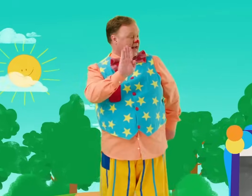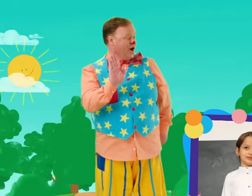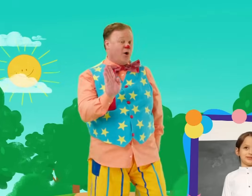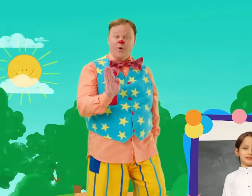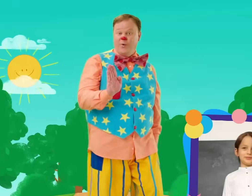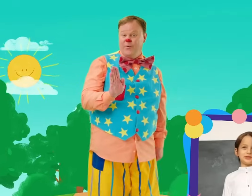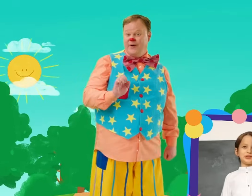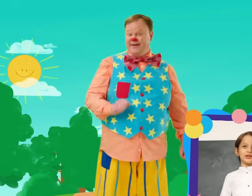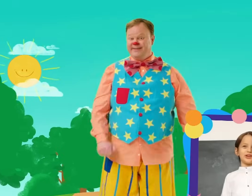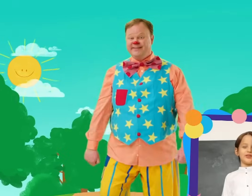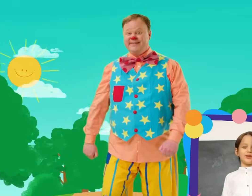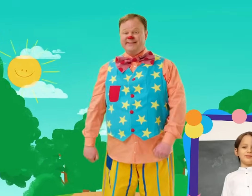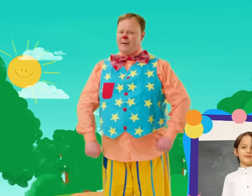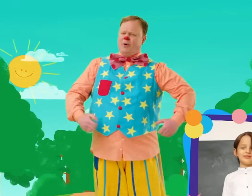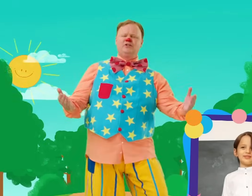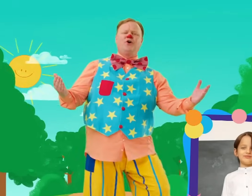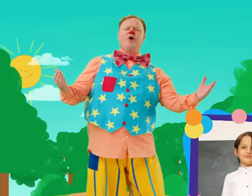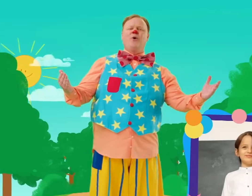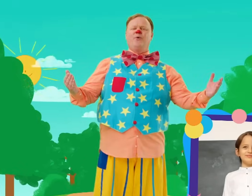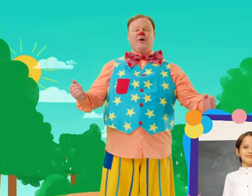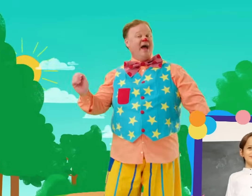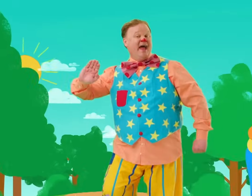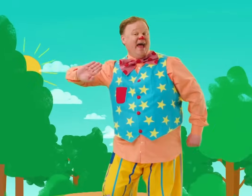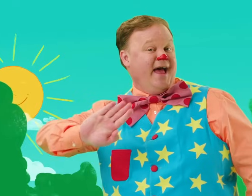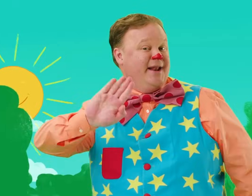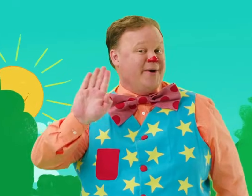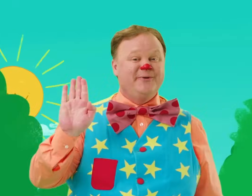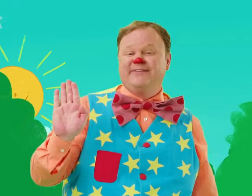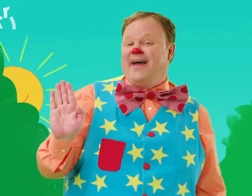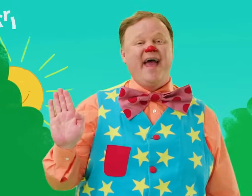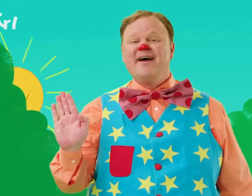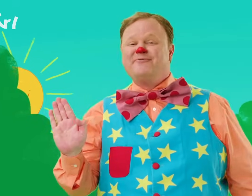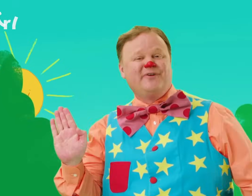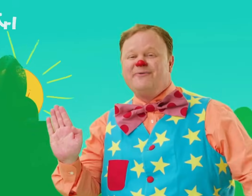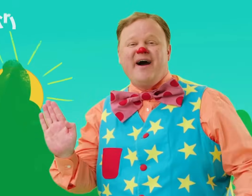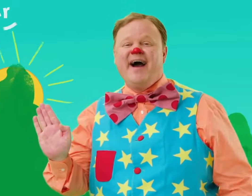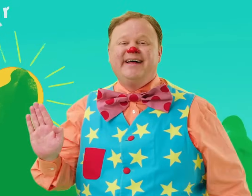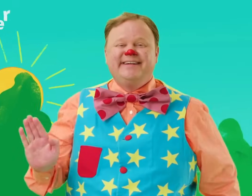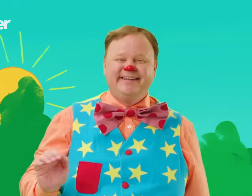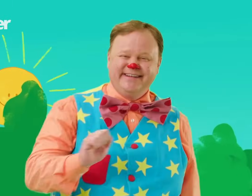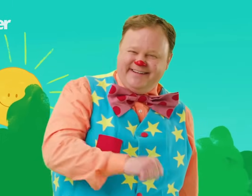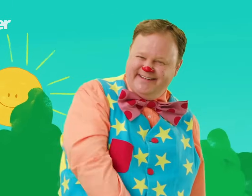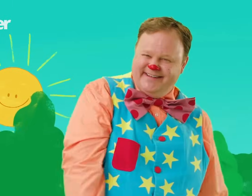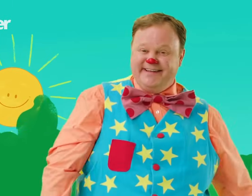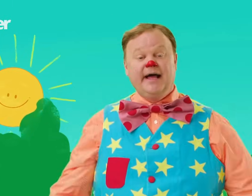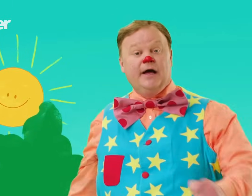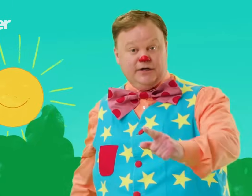Hello. Buongiorno. Buongiorno. Hello to everyone.